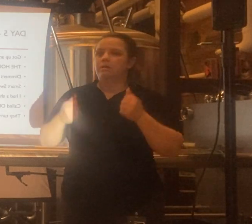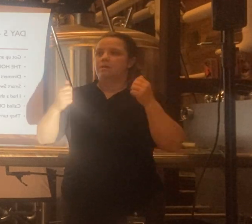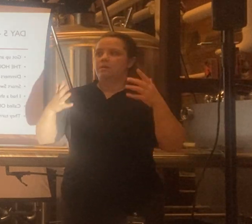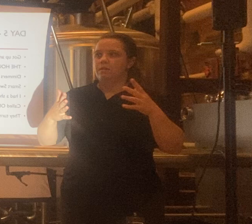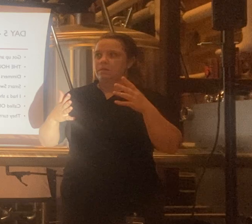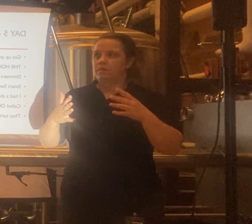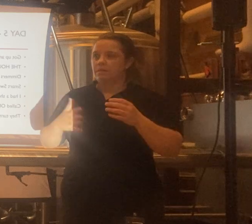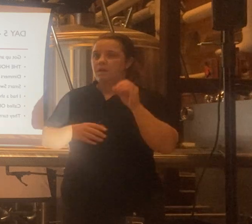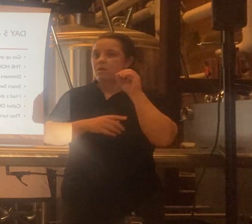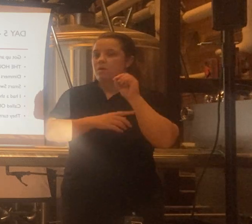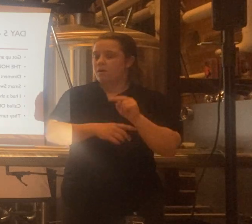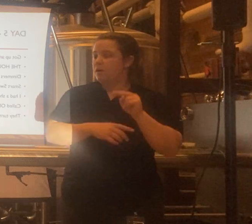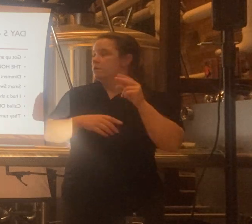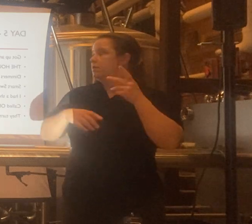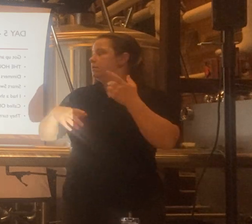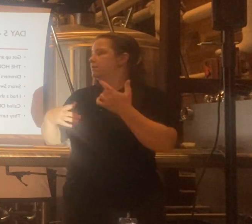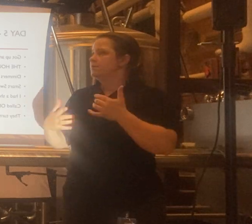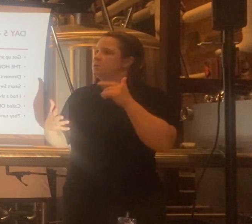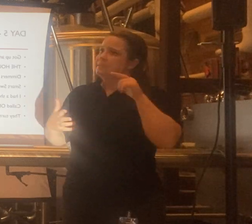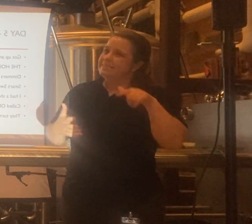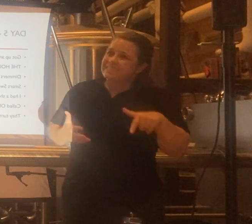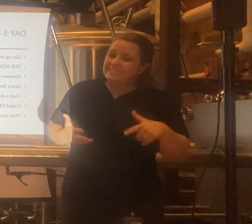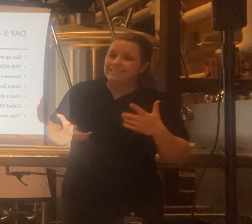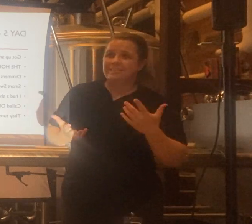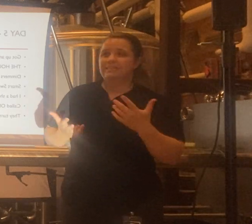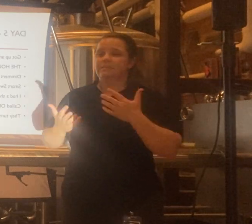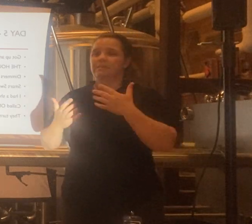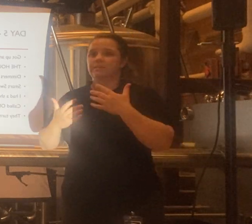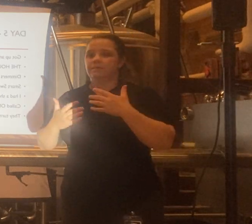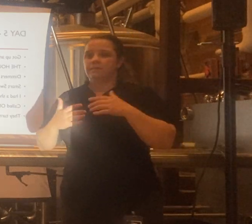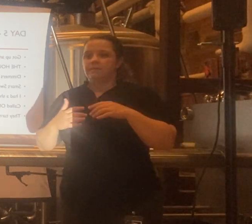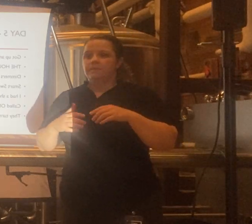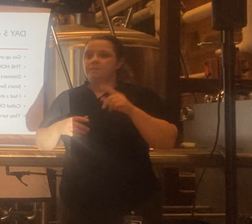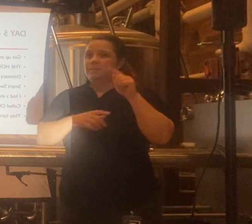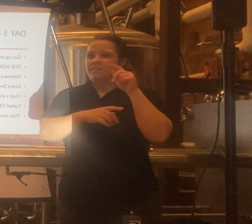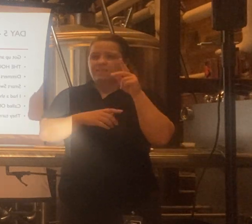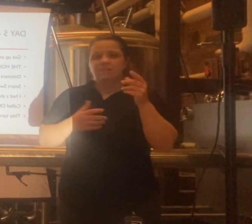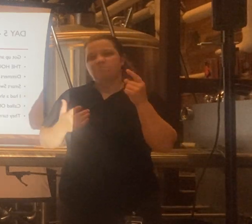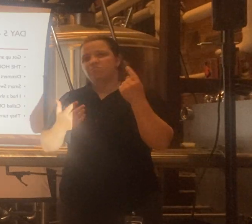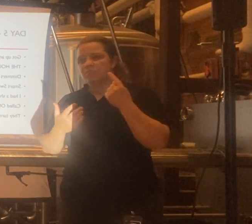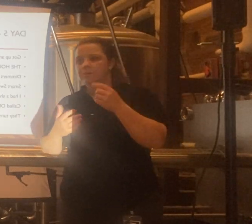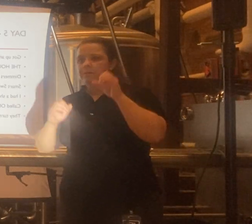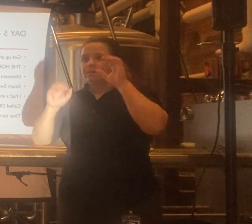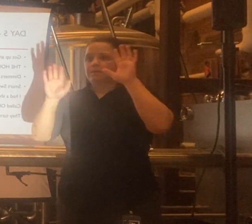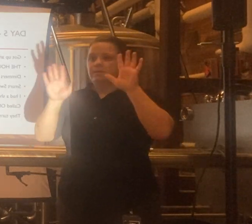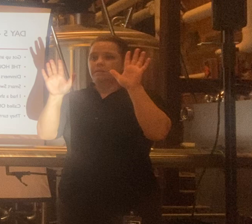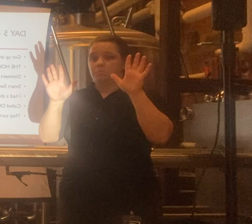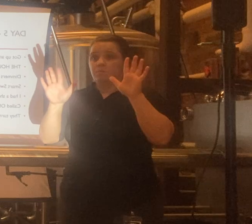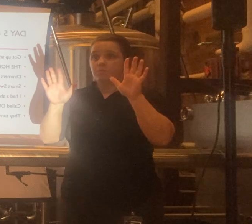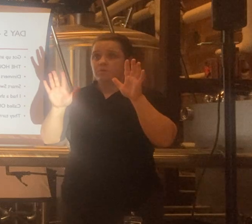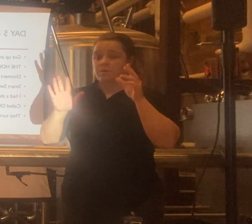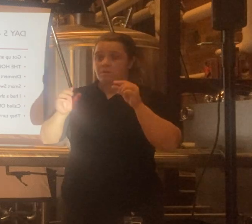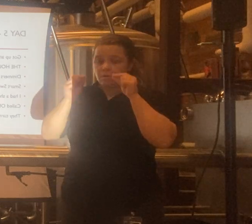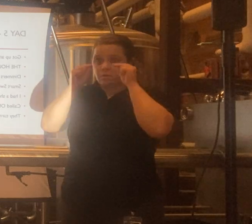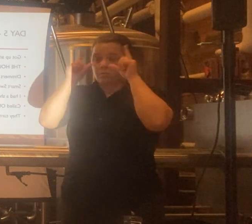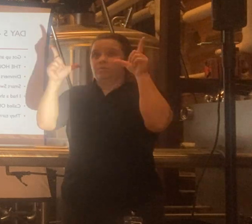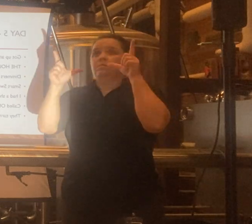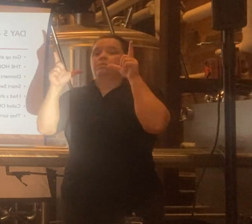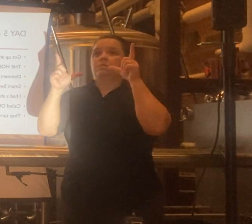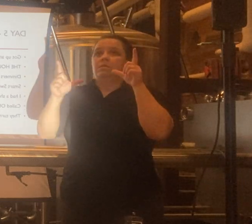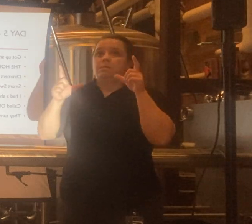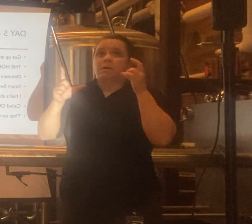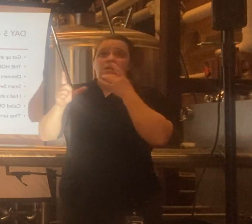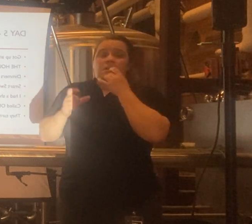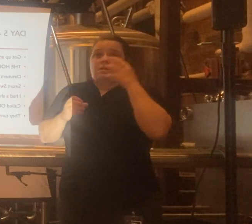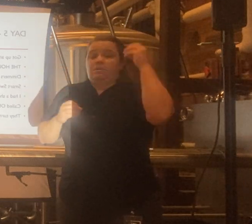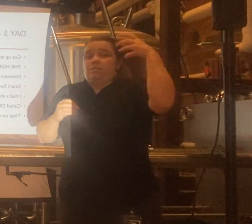evening. And so we didn't really turn a lot of stuff on. Sunday morning we get up and the house was possessed. The lights were blinking, the